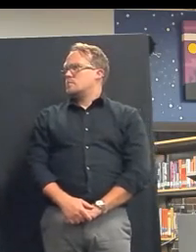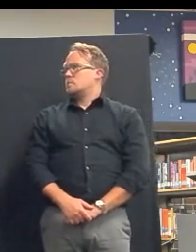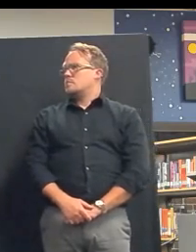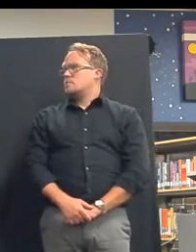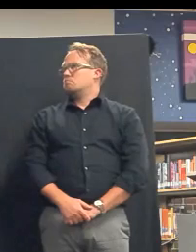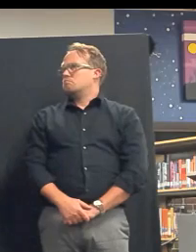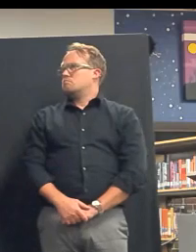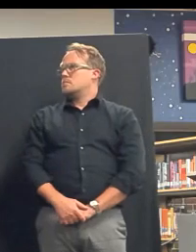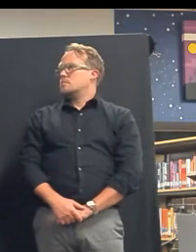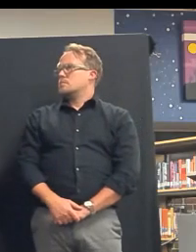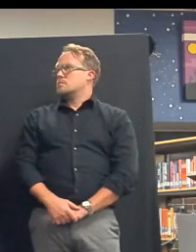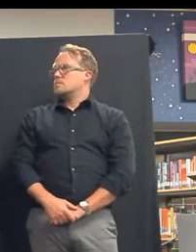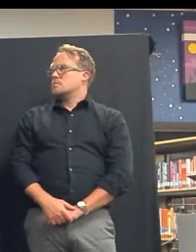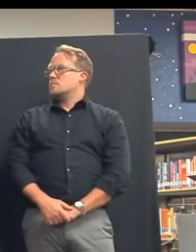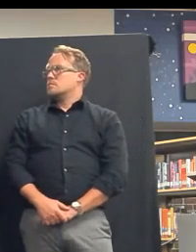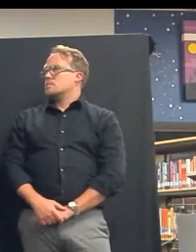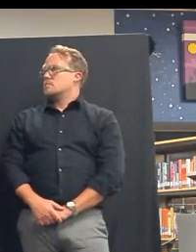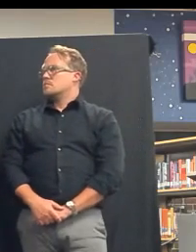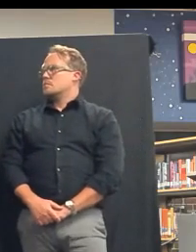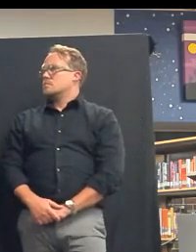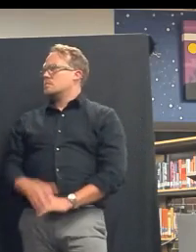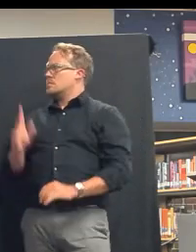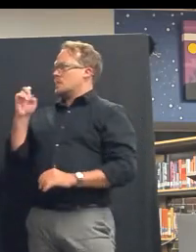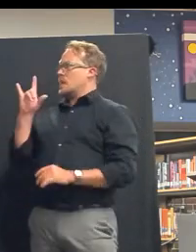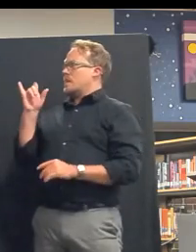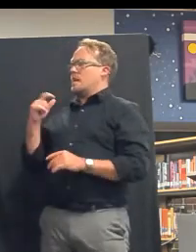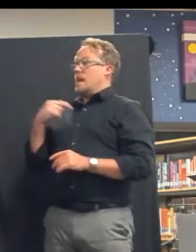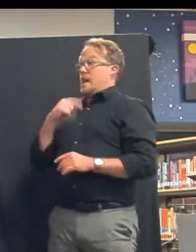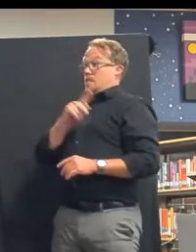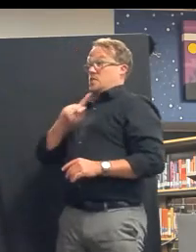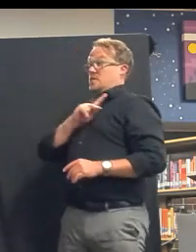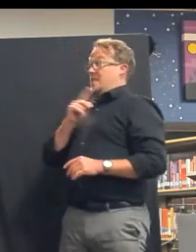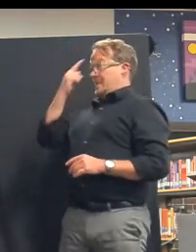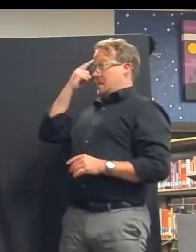away. I personally think this is something that